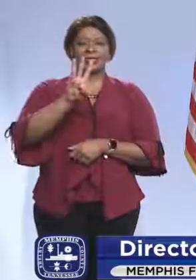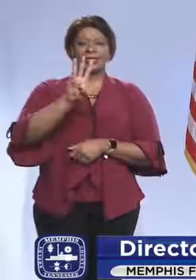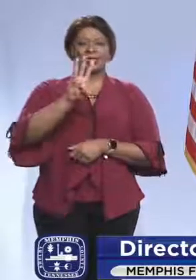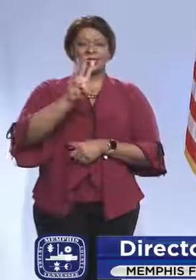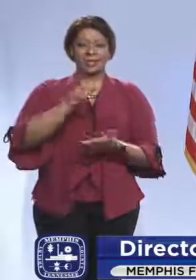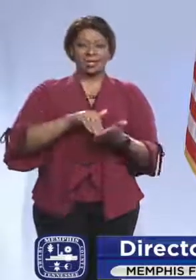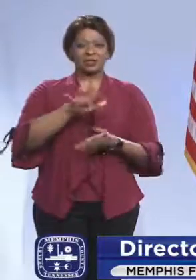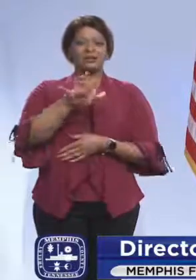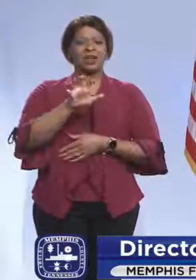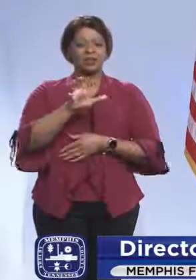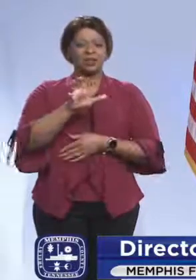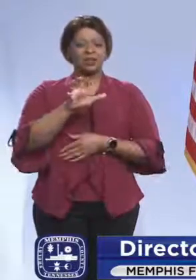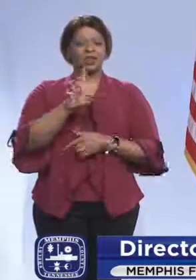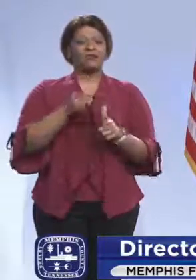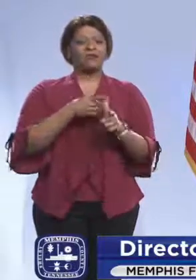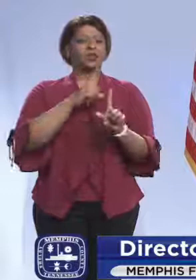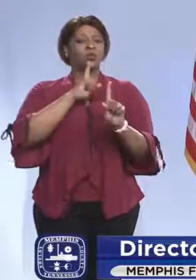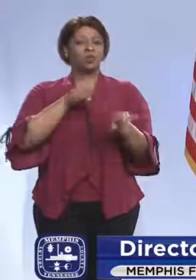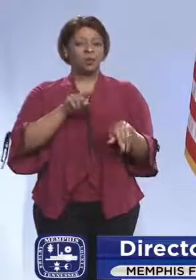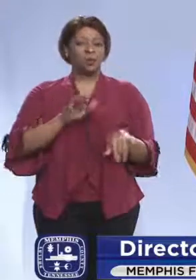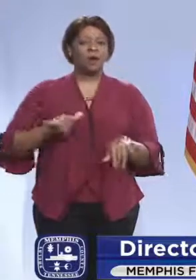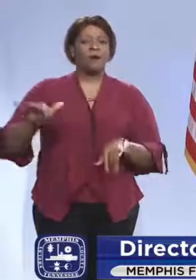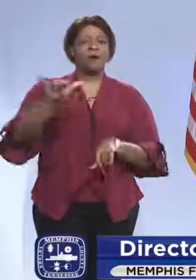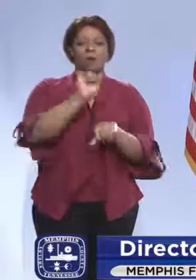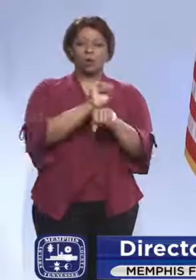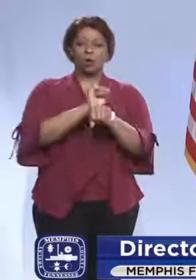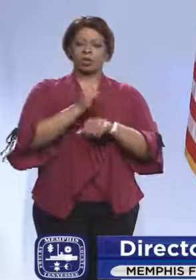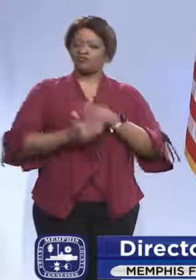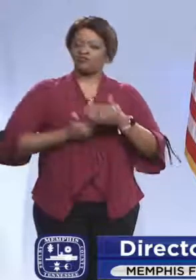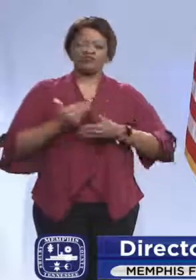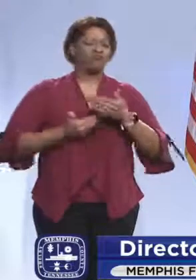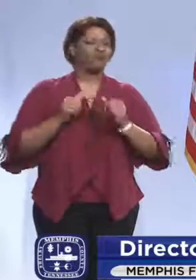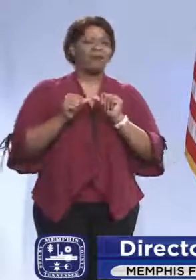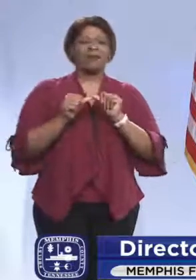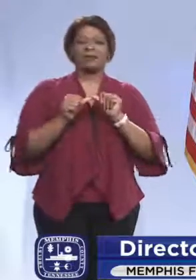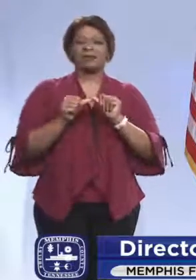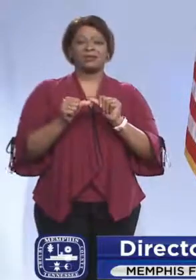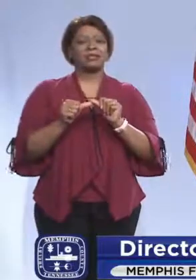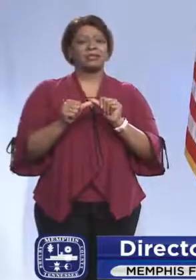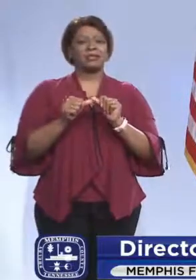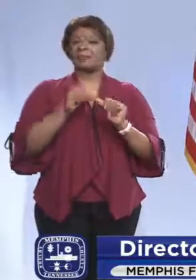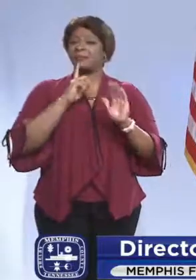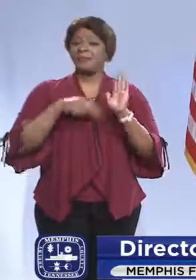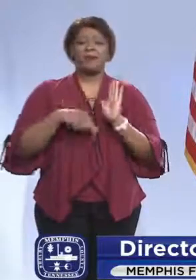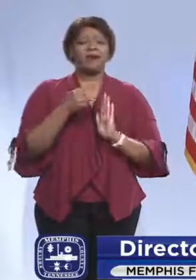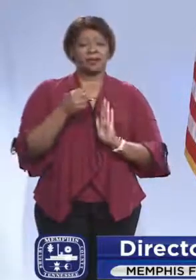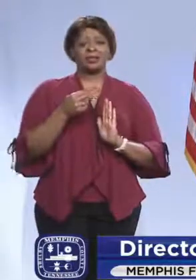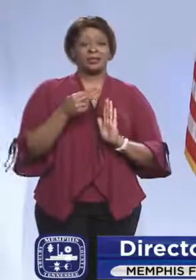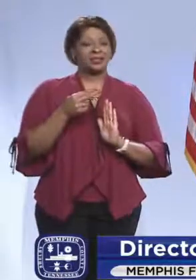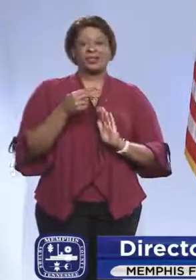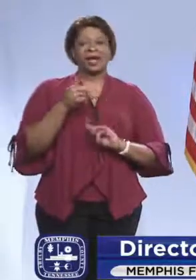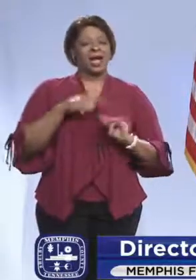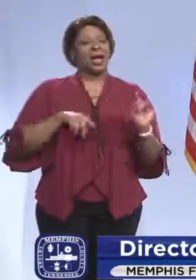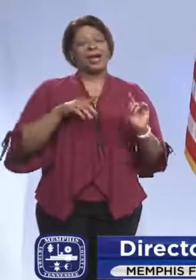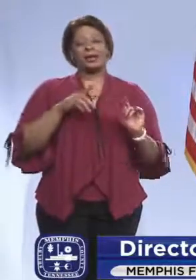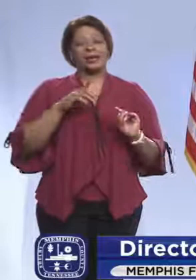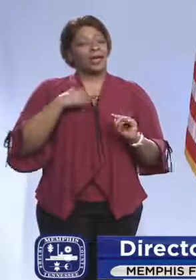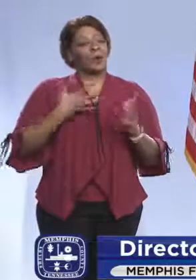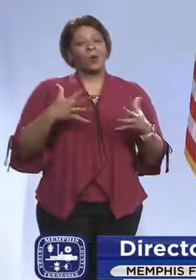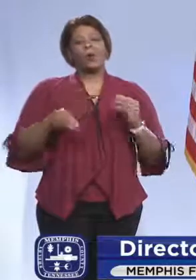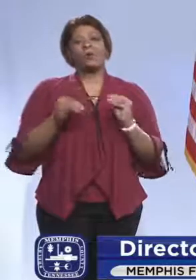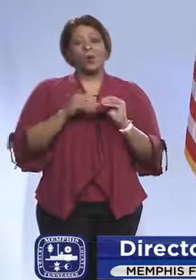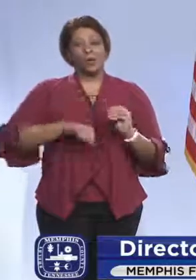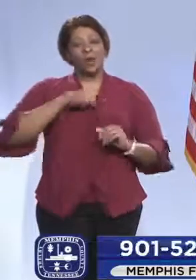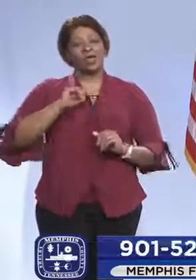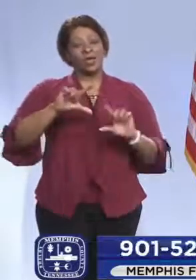6,500 first responders in the community. They're out there on the front line, and just to be honest with you, I couldn't be more proud to be a part of